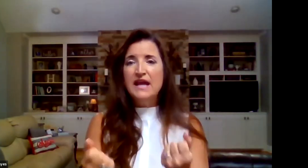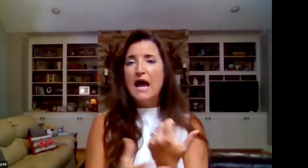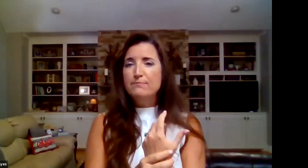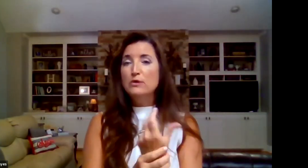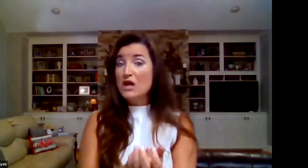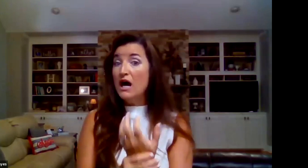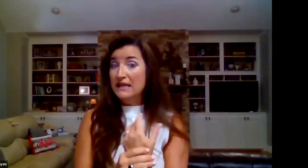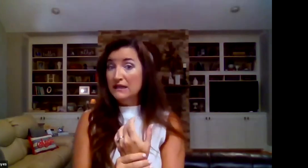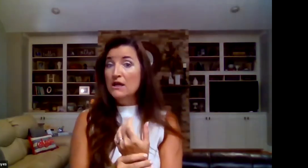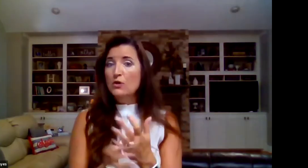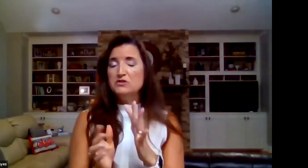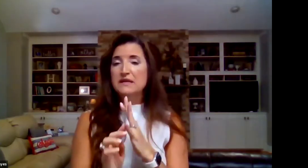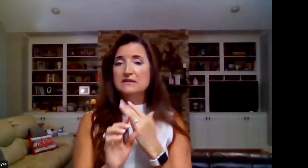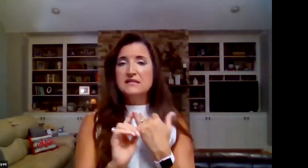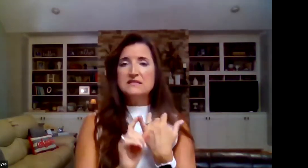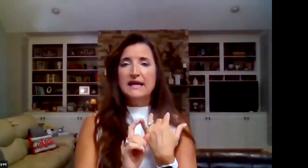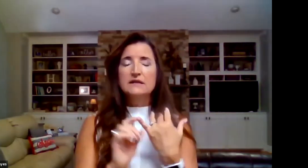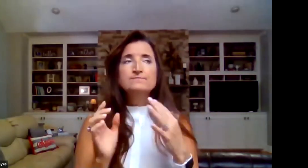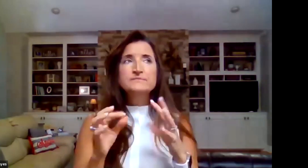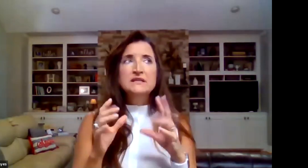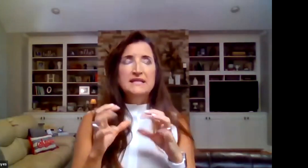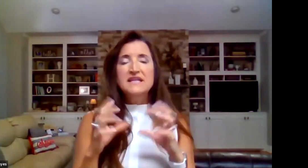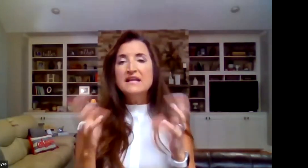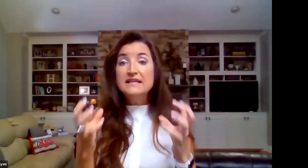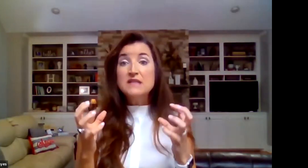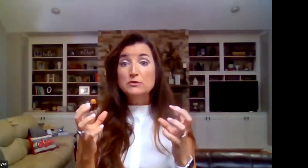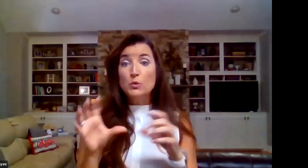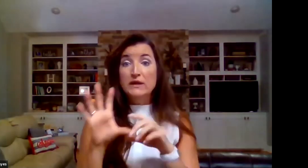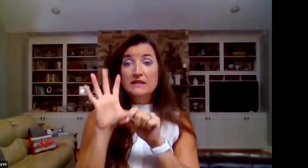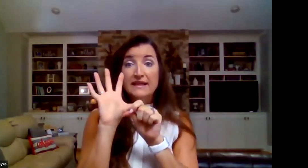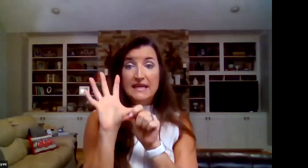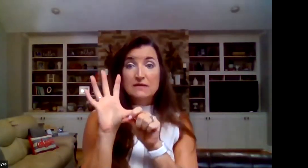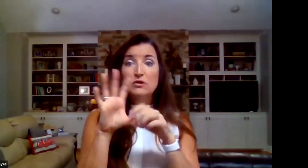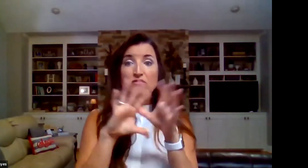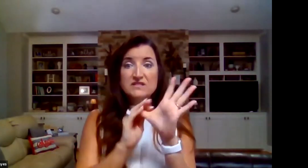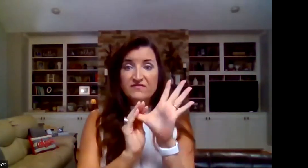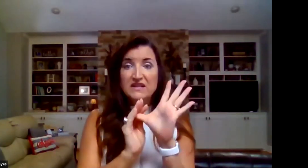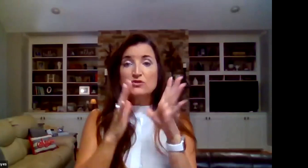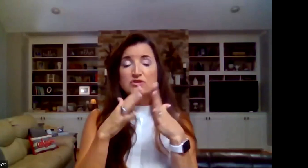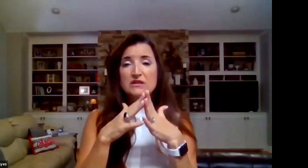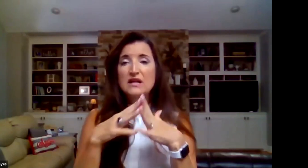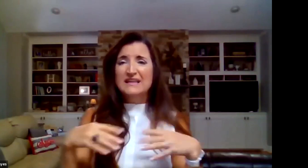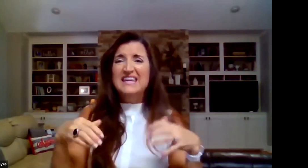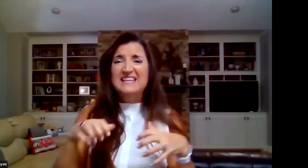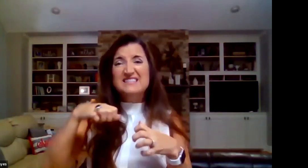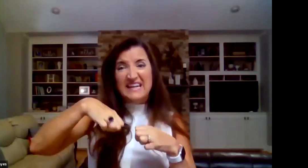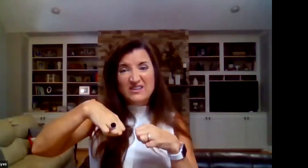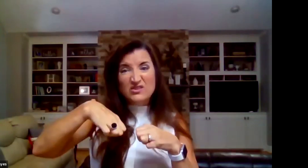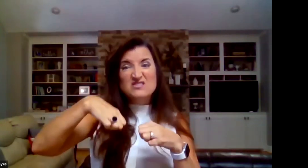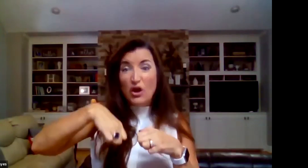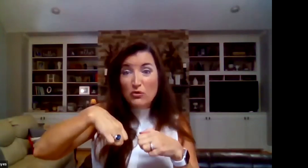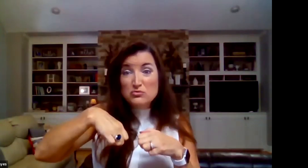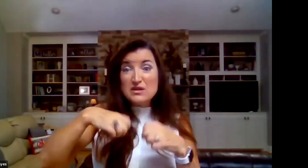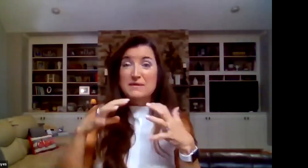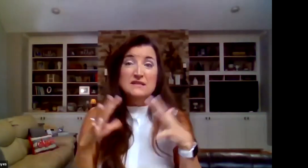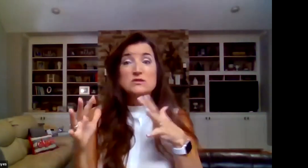He's very hypotonic, which means he's kind of like double jointed. Like he can move his fingers and like he can stand